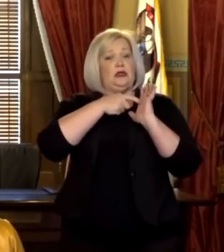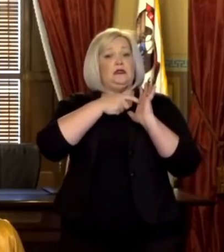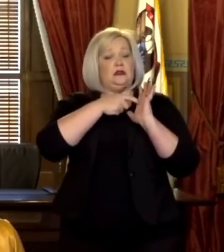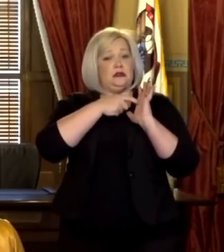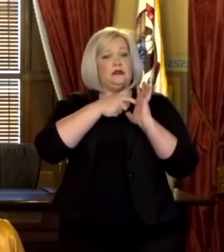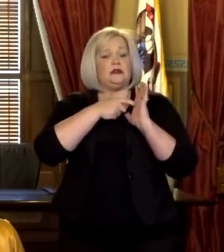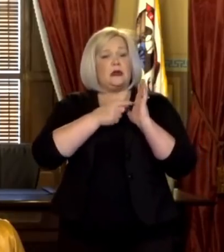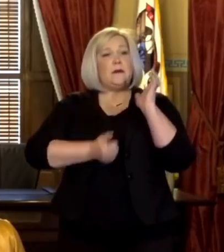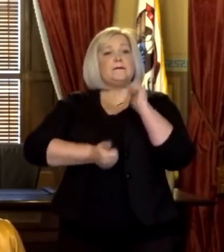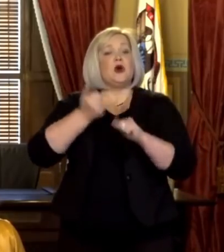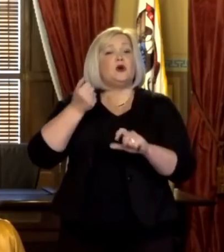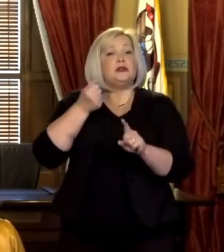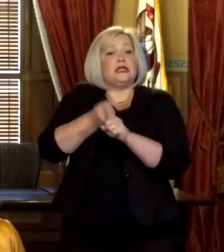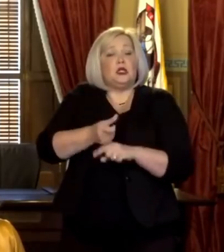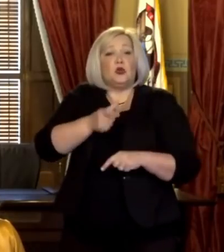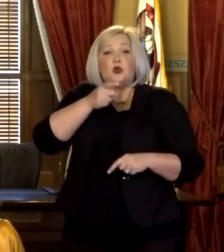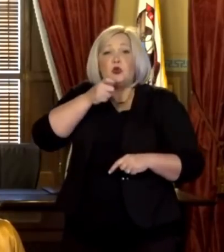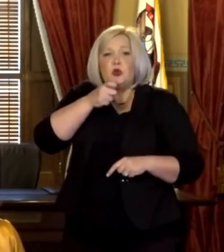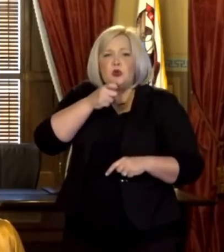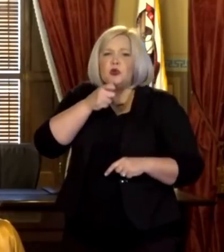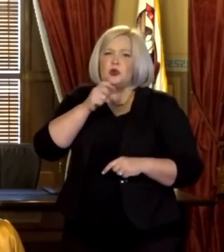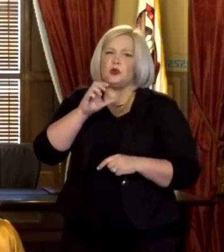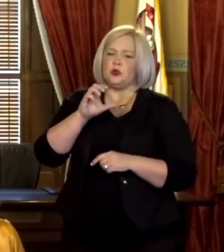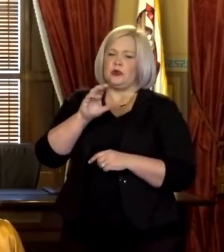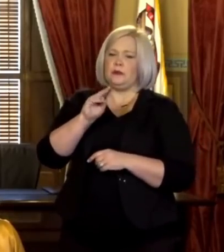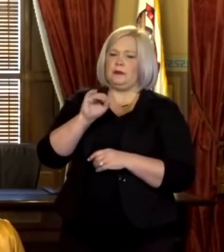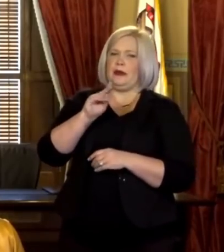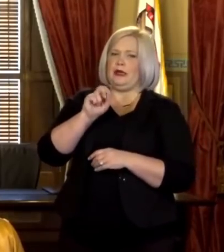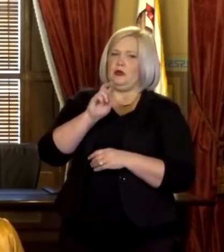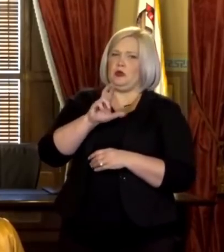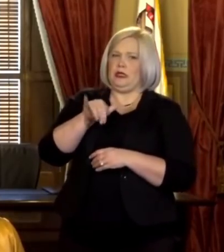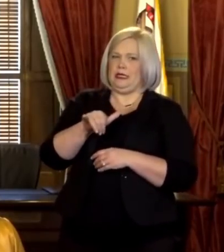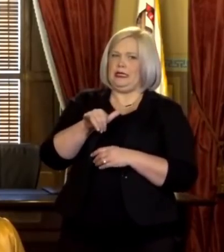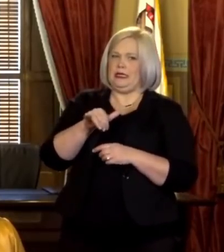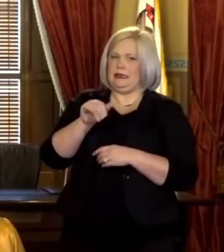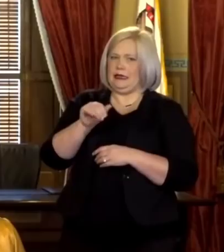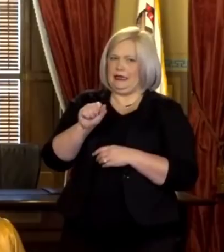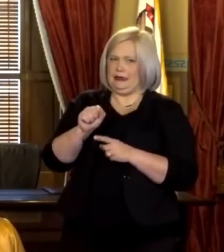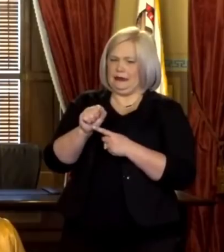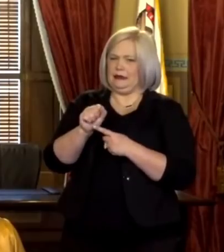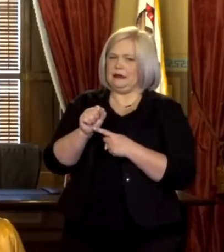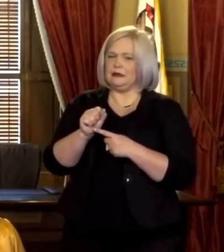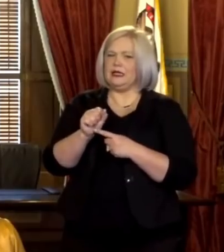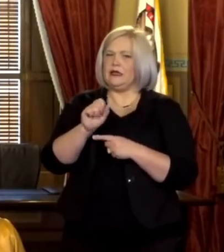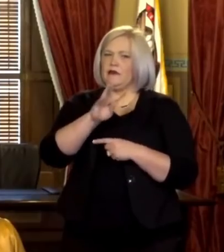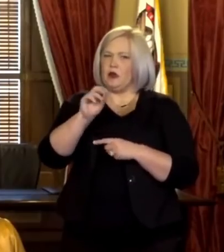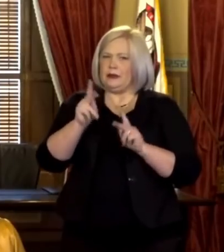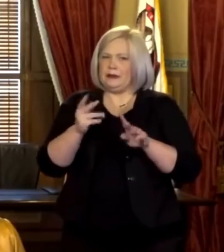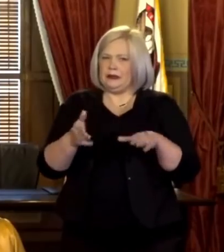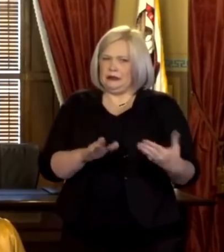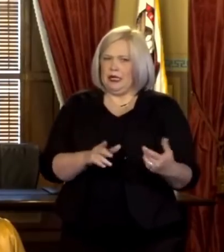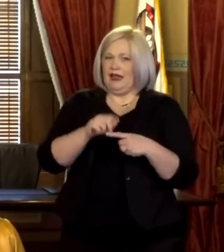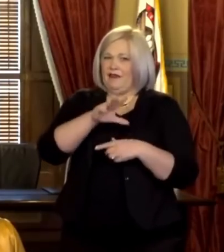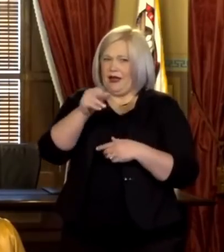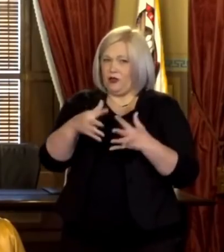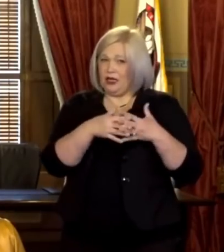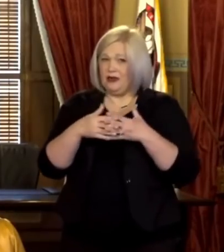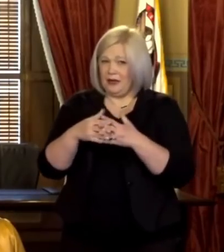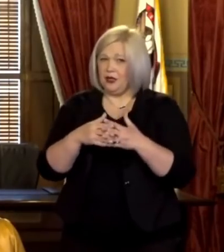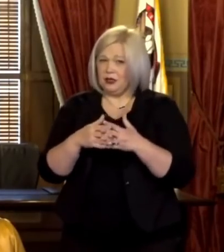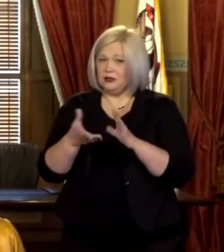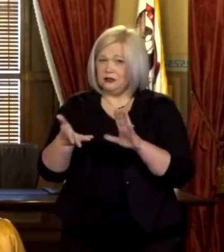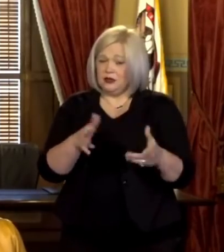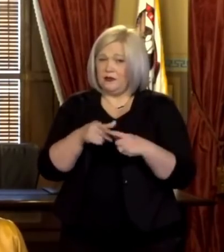impacting minority populations greater, with 33% of cases and 40% of deaths being in African